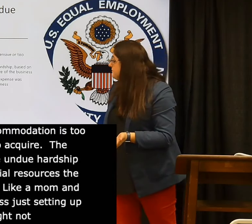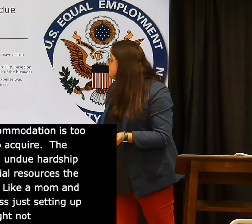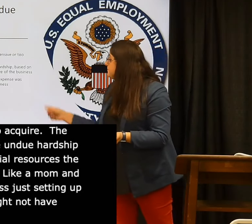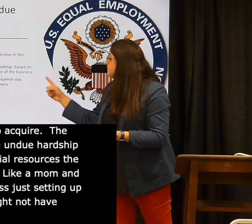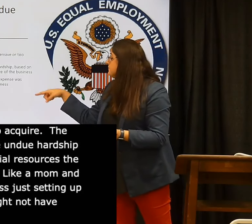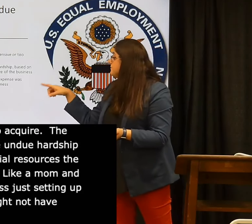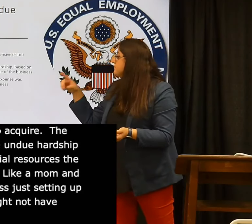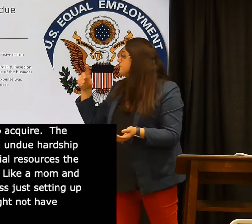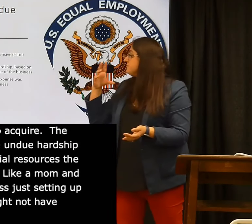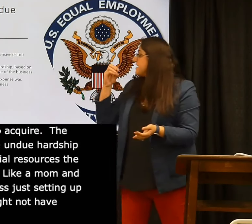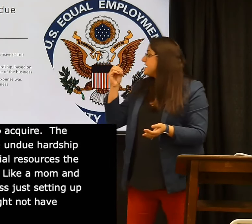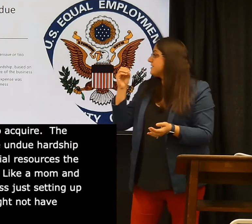excuse.